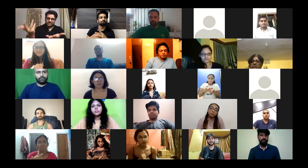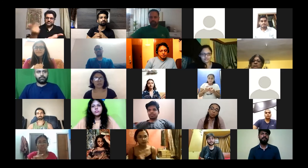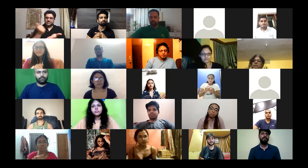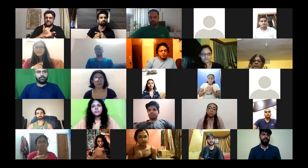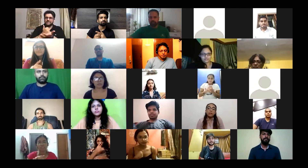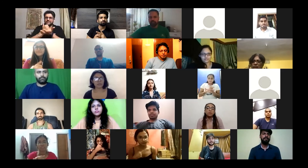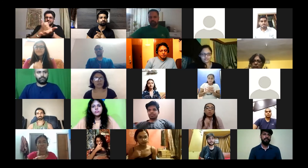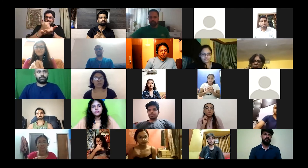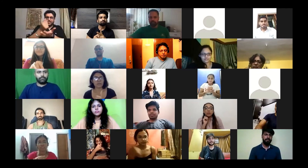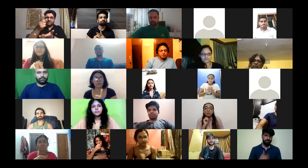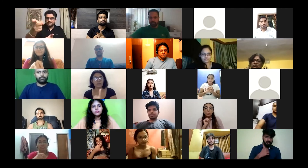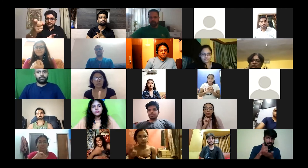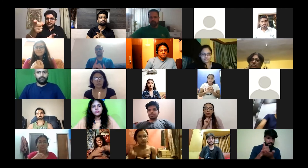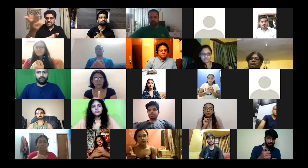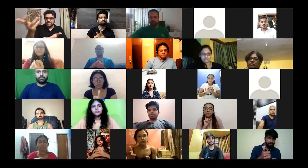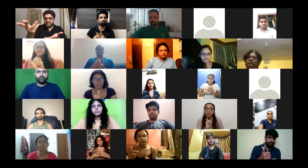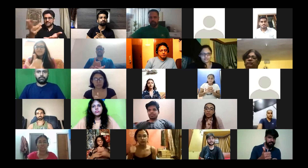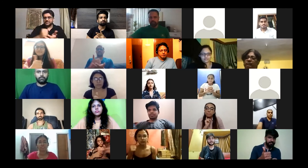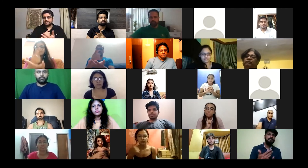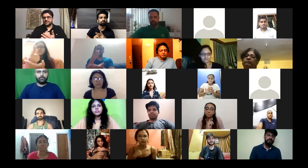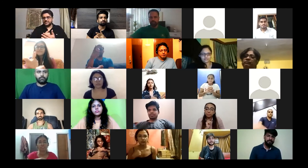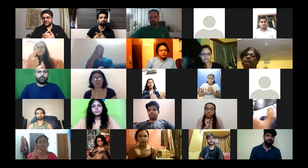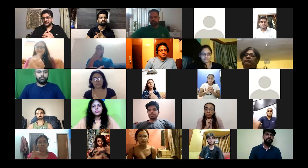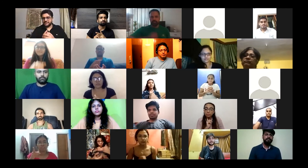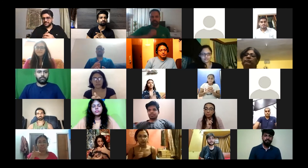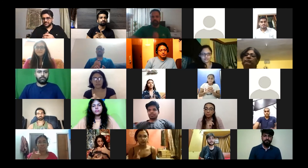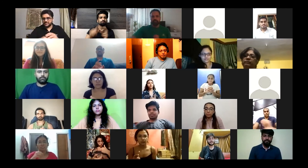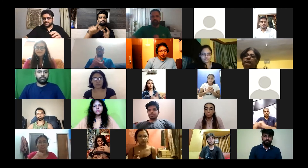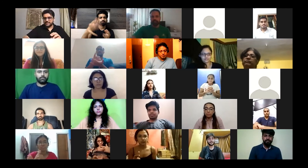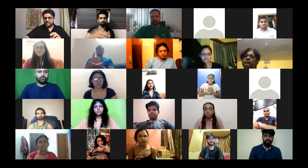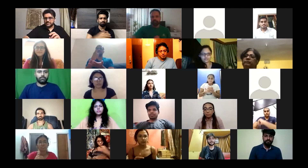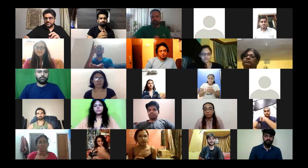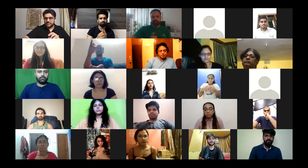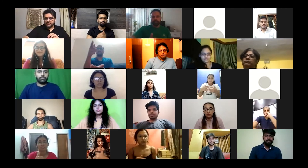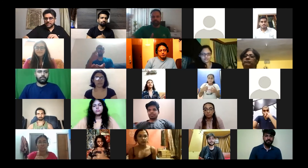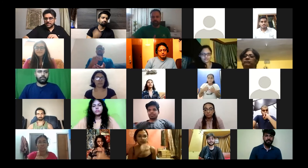help you, it goes away from the body.